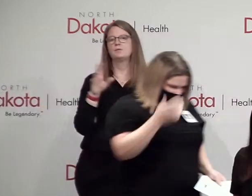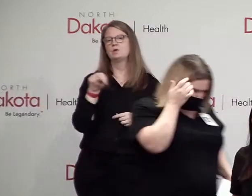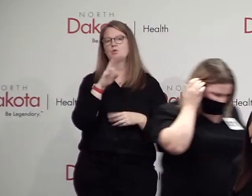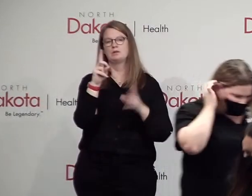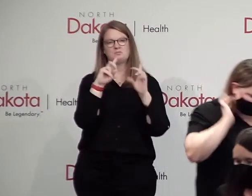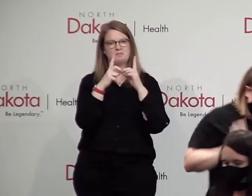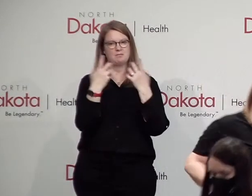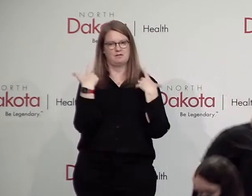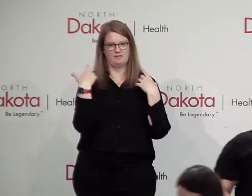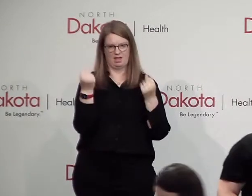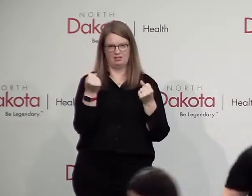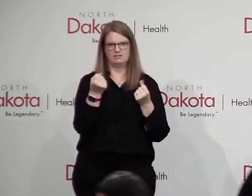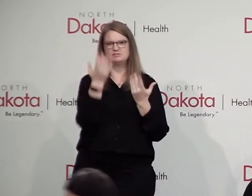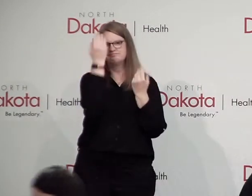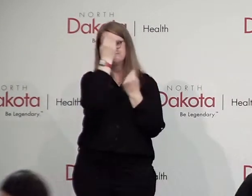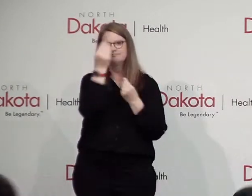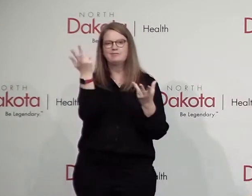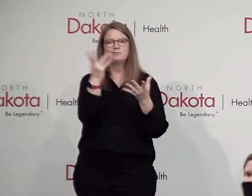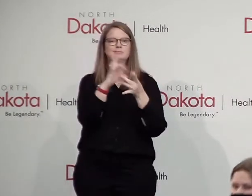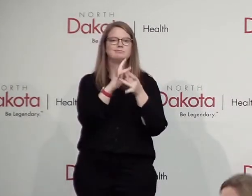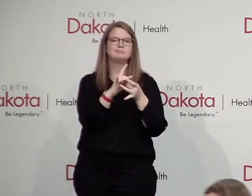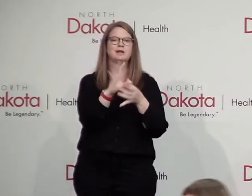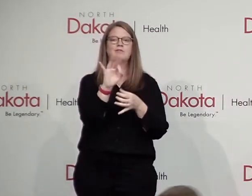the flu vaccine. Molly?